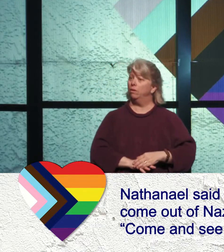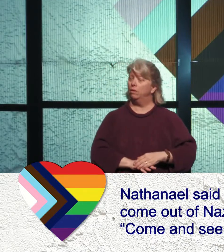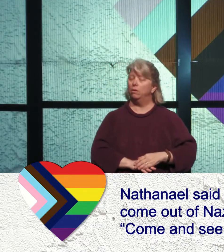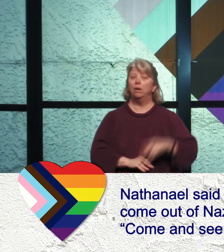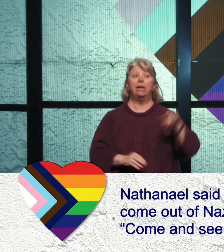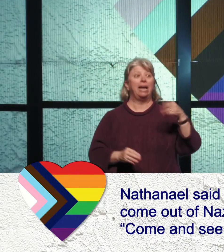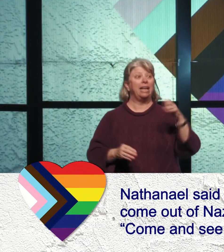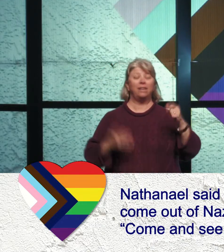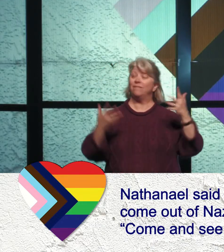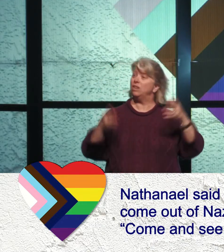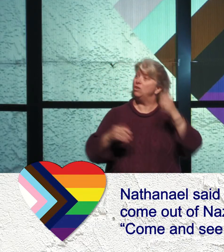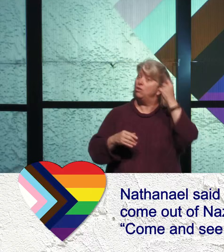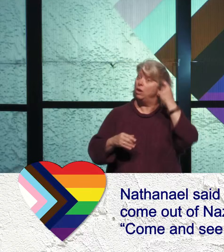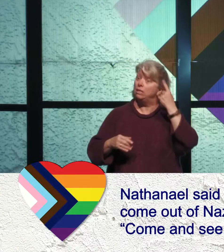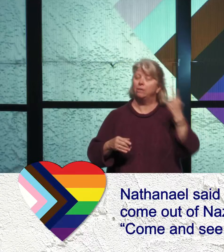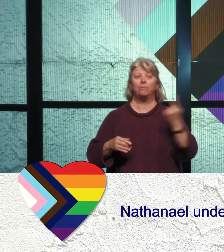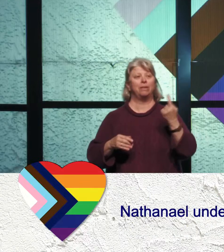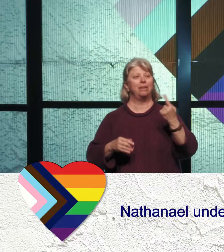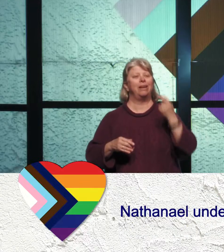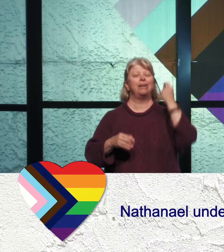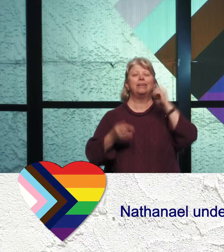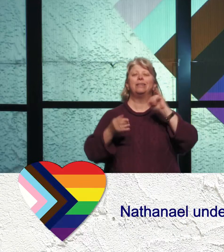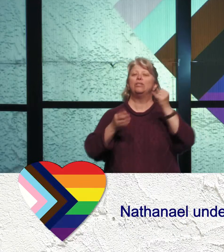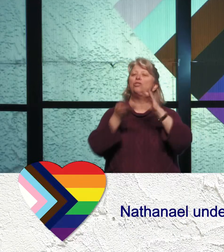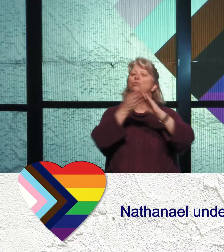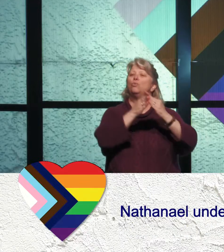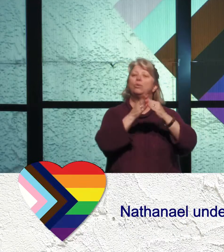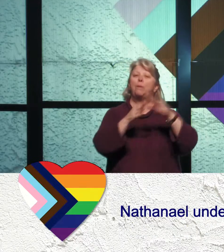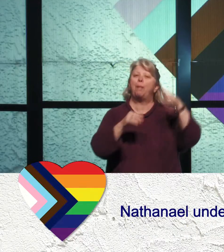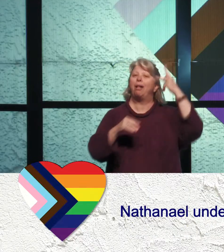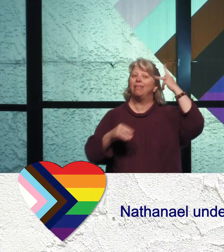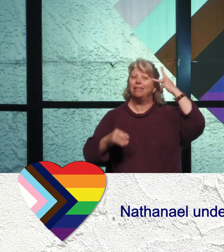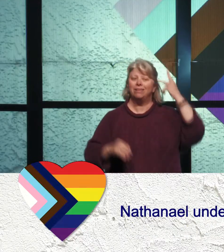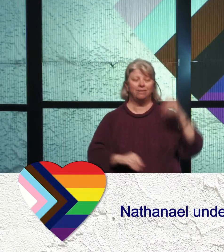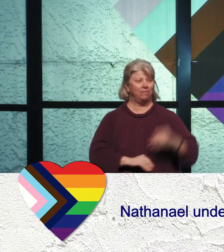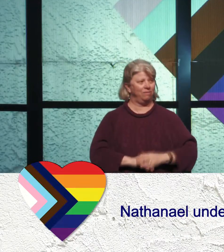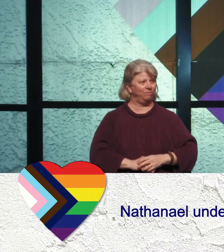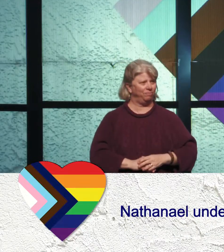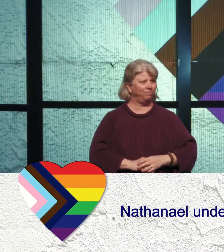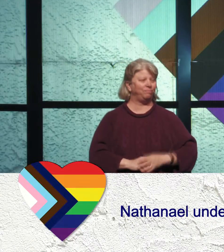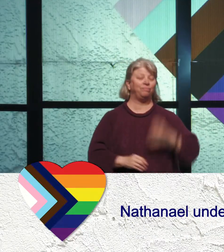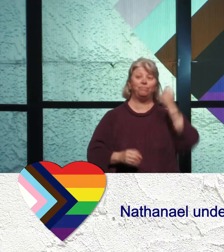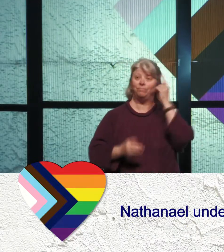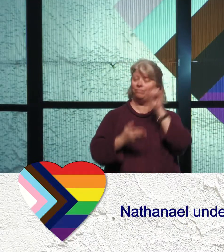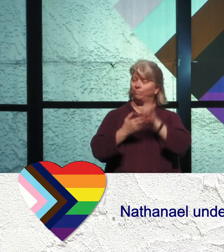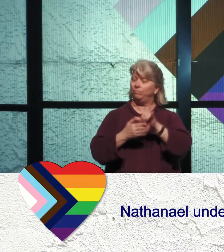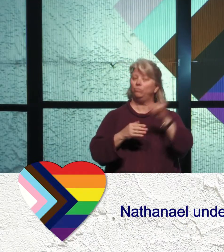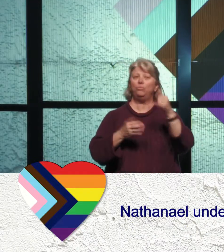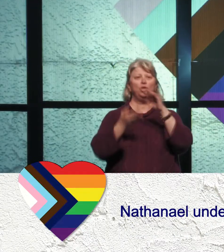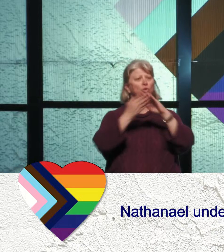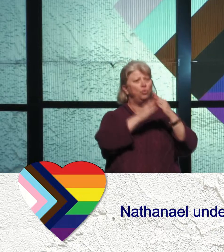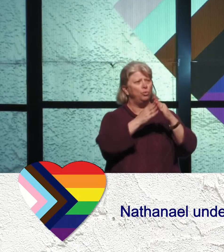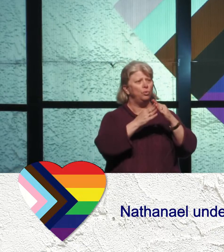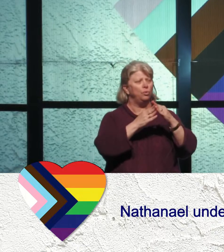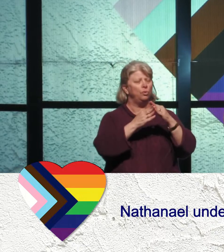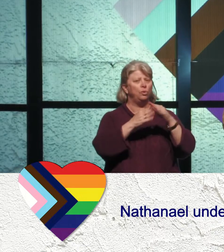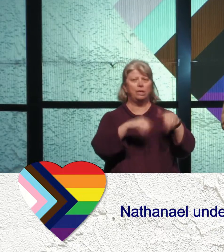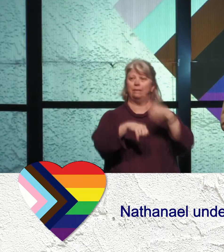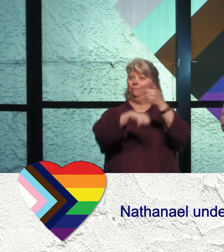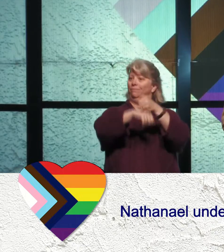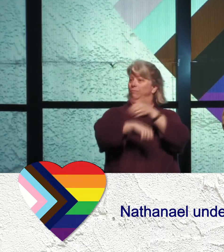Nathaniel understood something. He understood Jerusalem politics. He understood that Jerusalem was the seat of